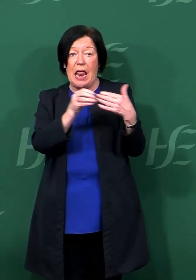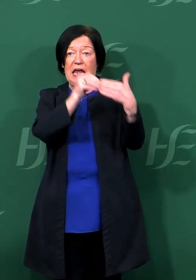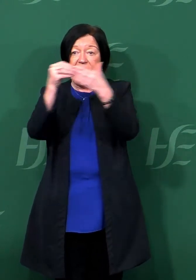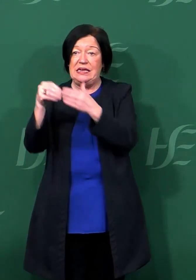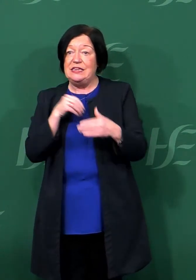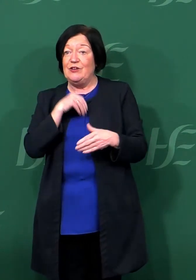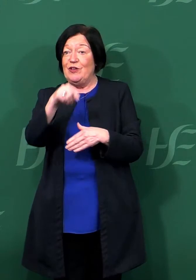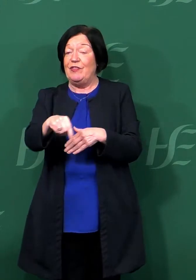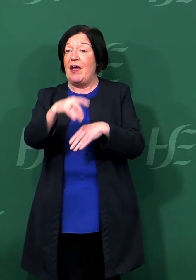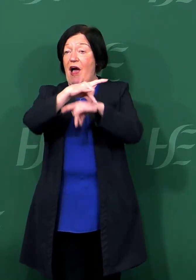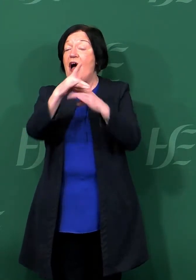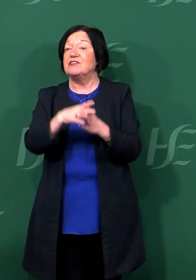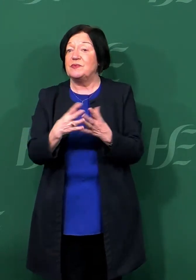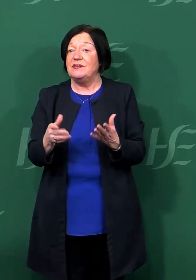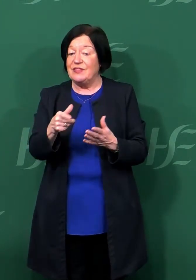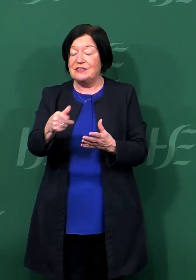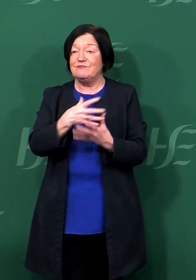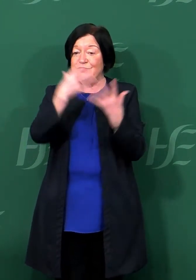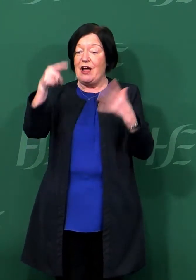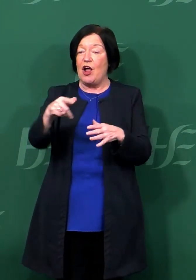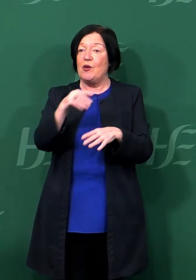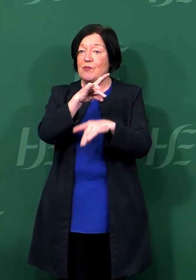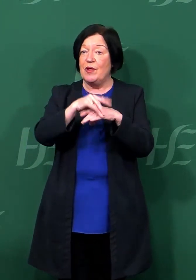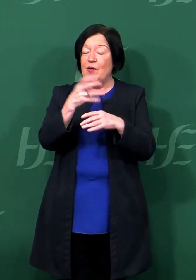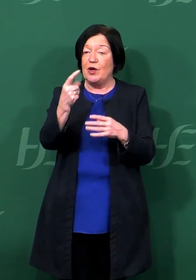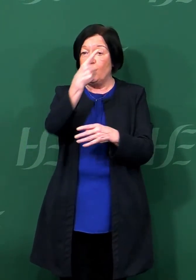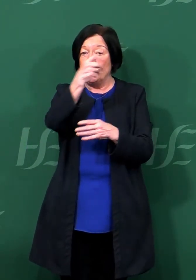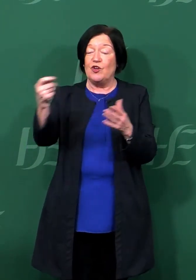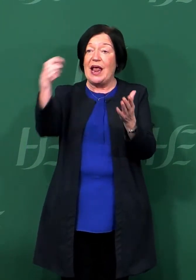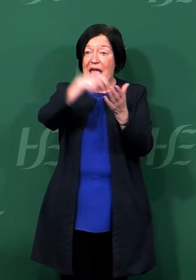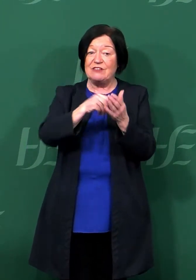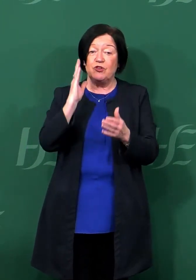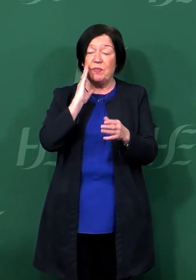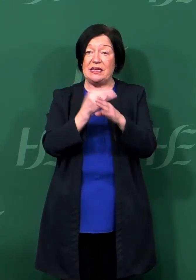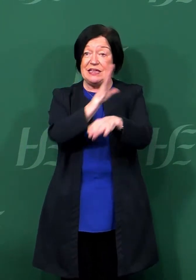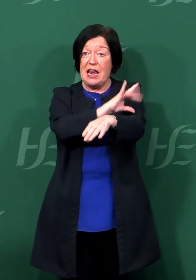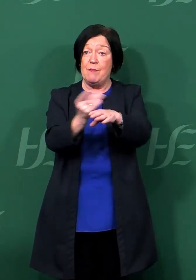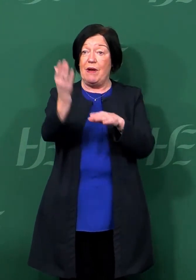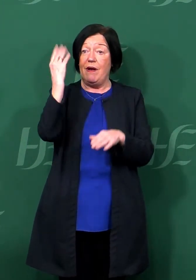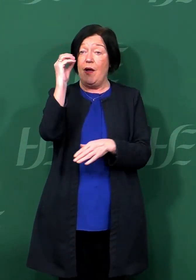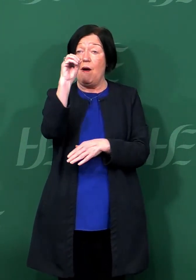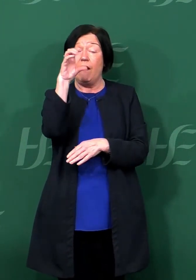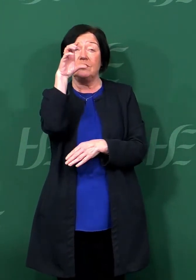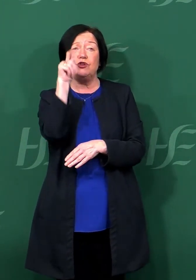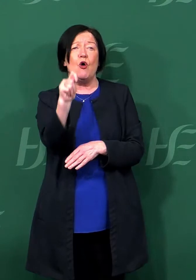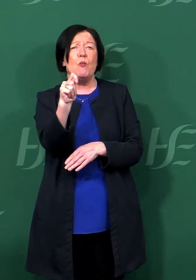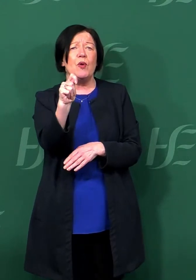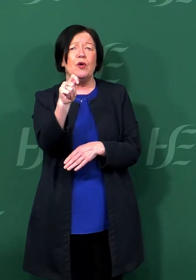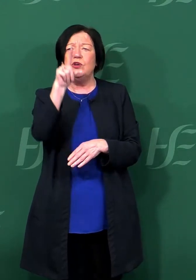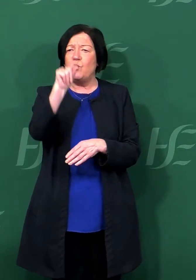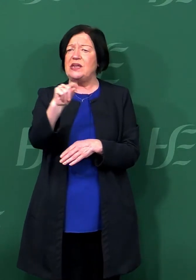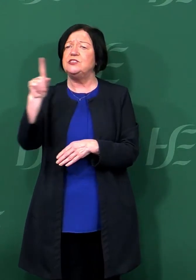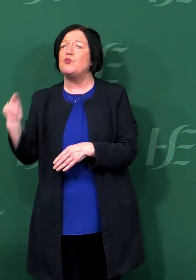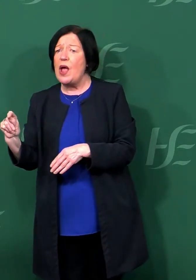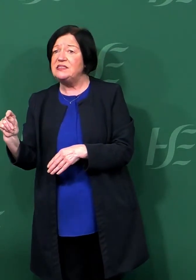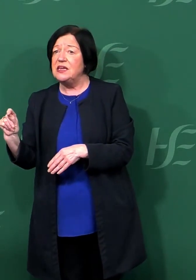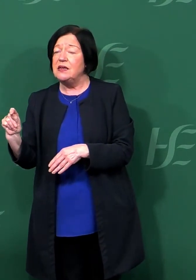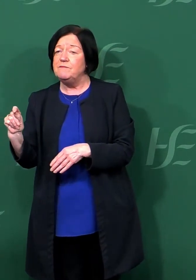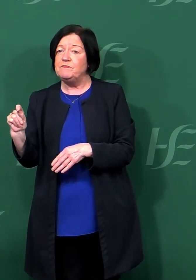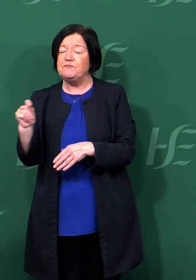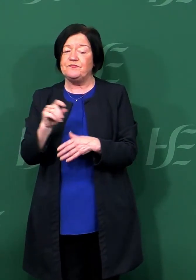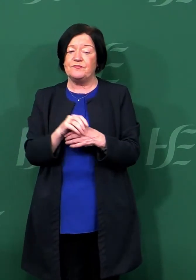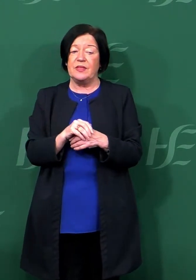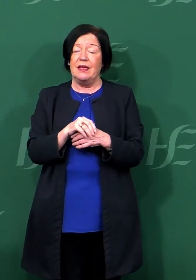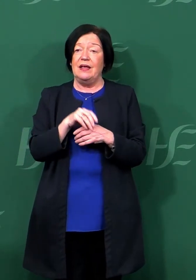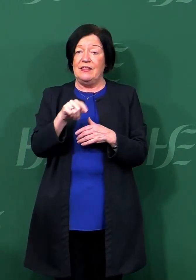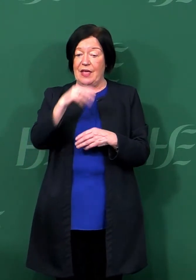hospital. That's really part of our problem here. So we have 100 extra beds that went into Limerick in October of 2020.